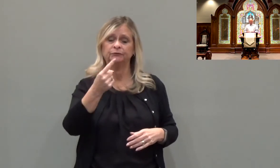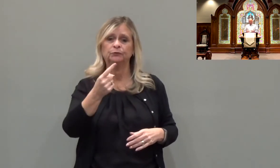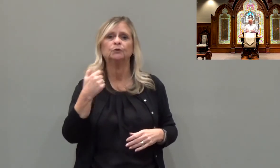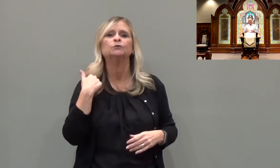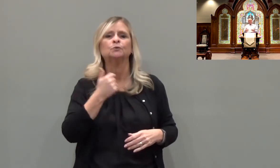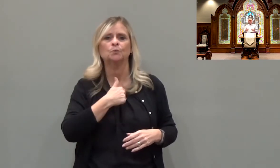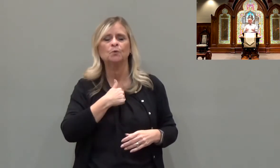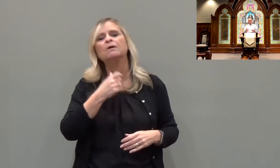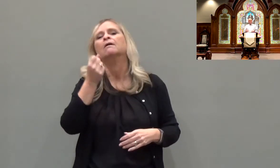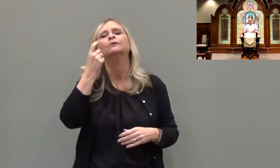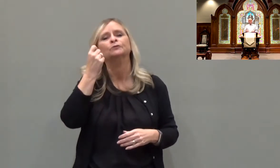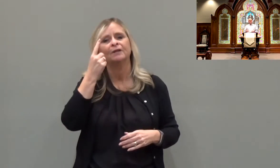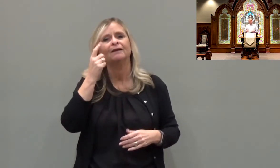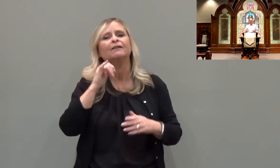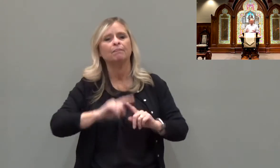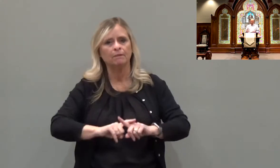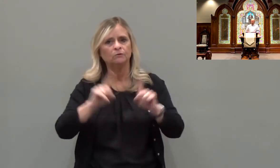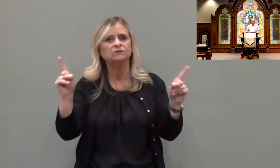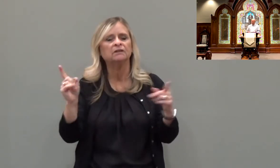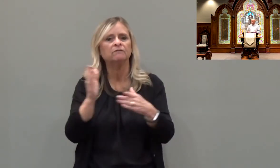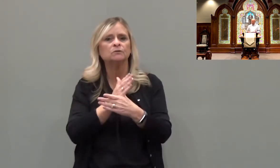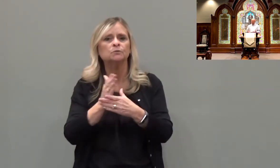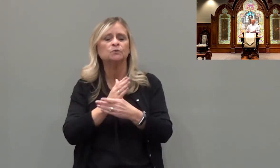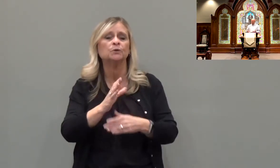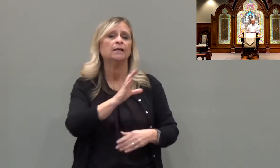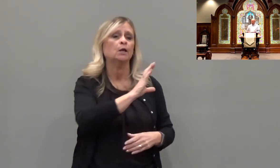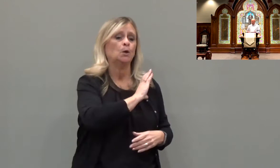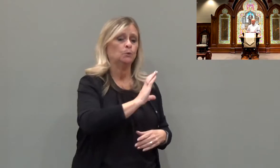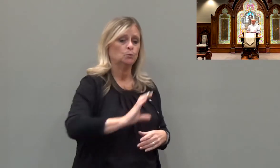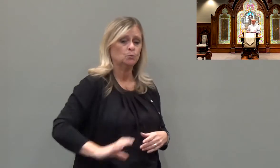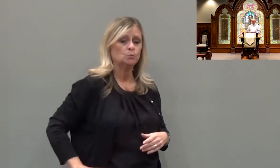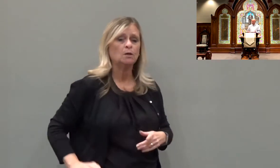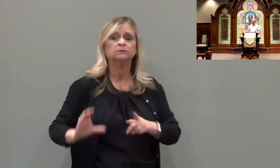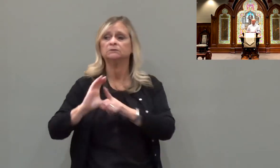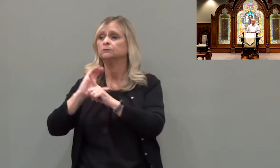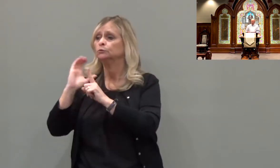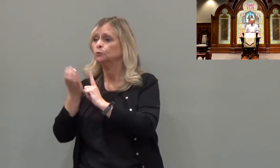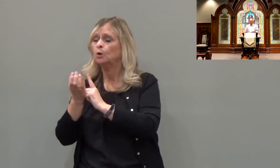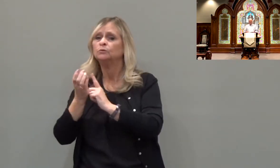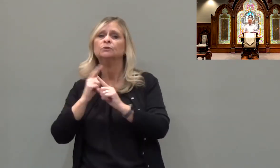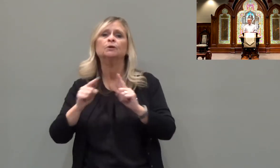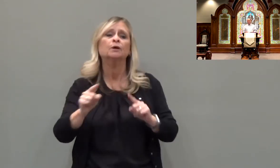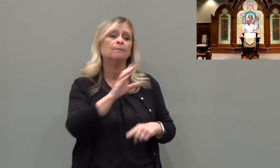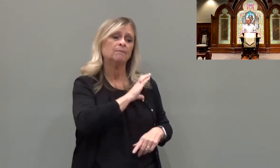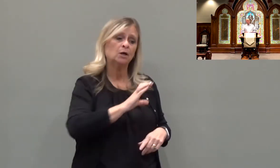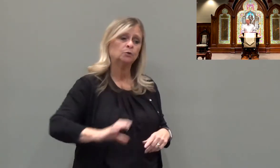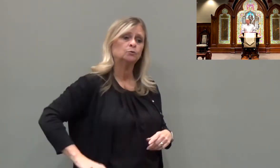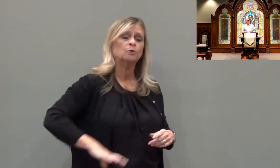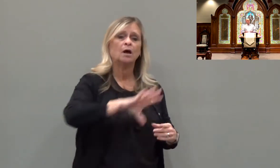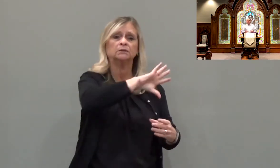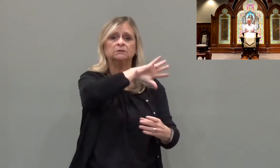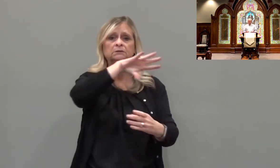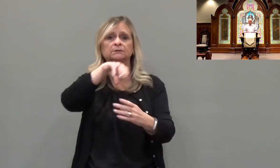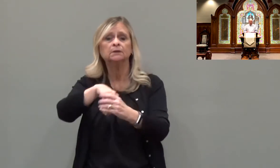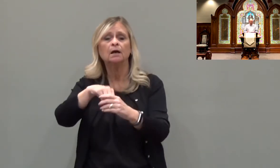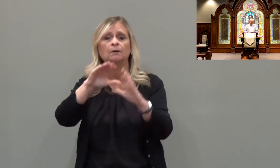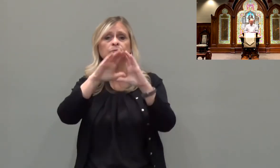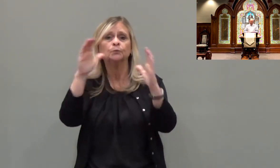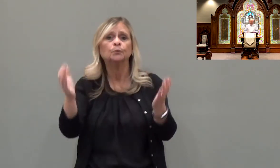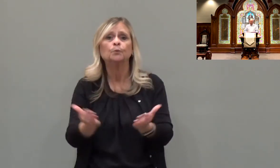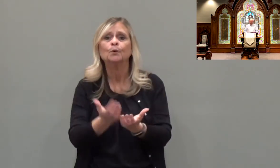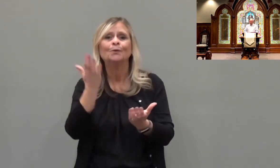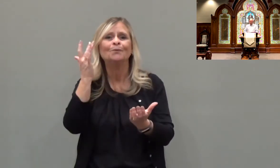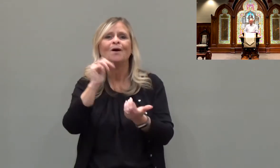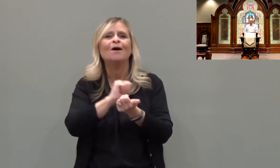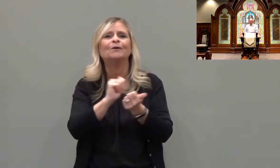recognition that there is a difference between Christ and culture, but that Christ comes into the world to transform